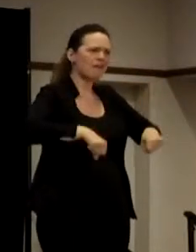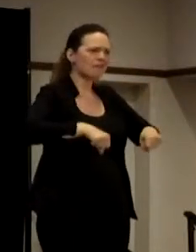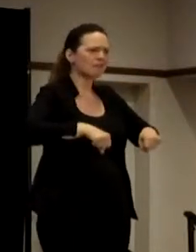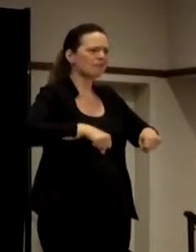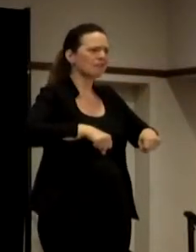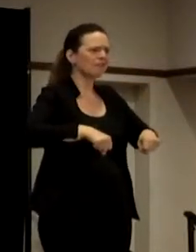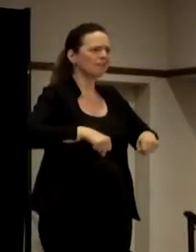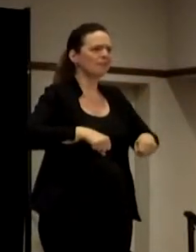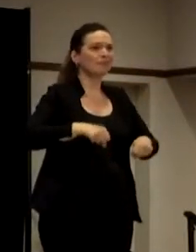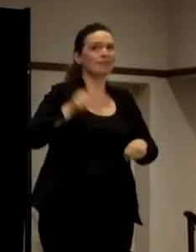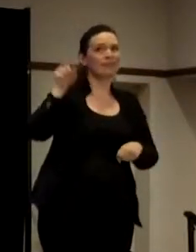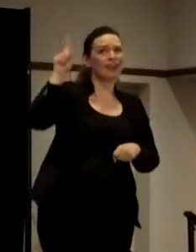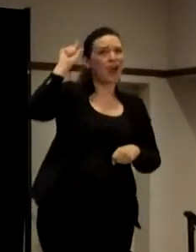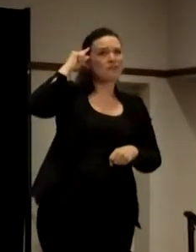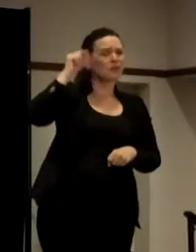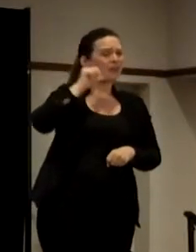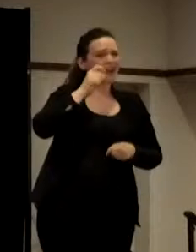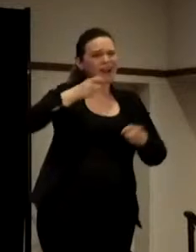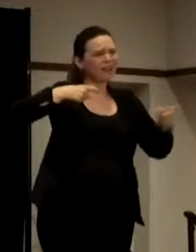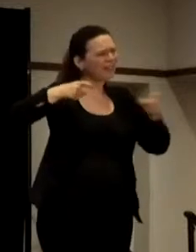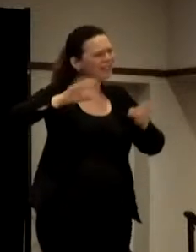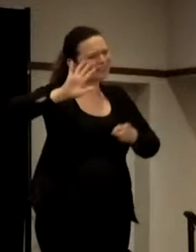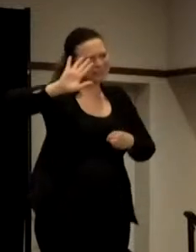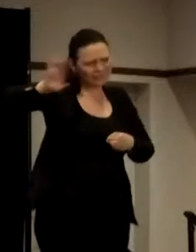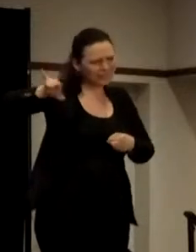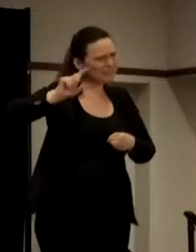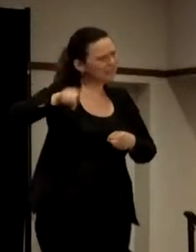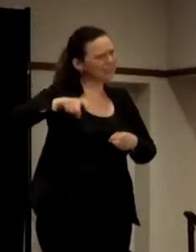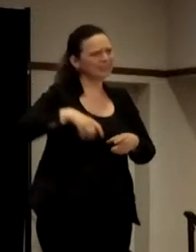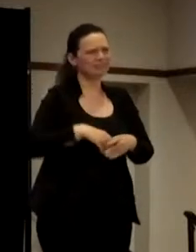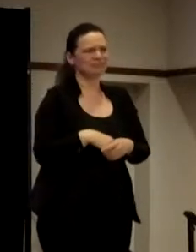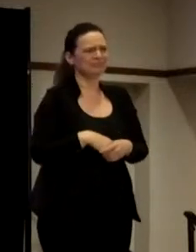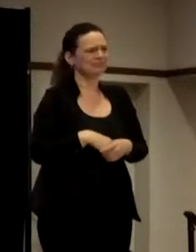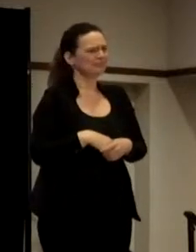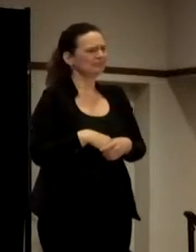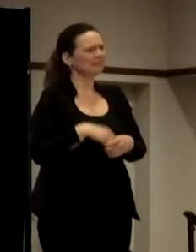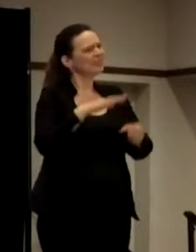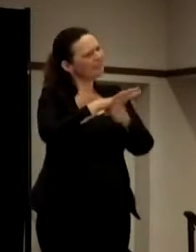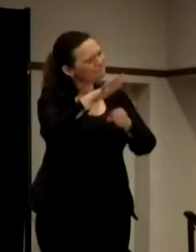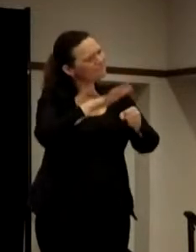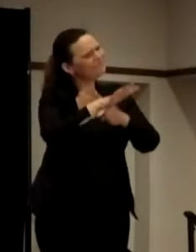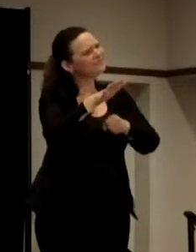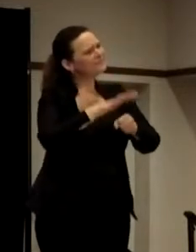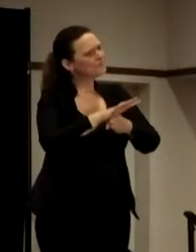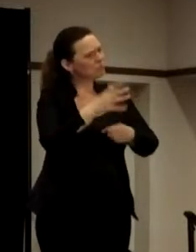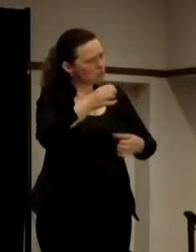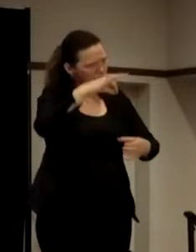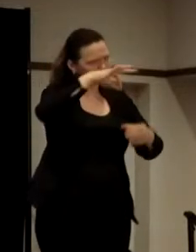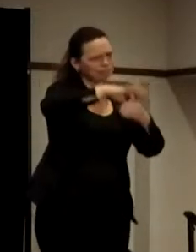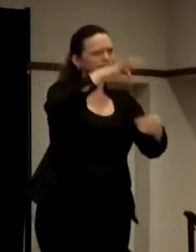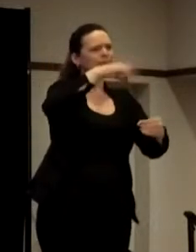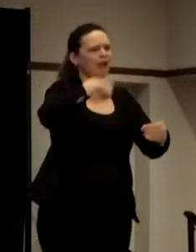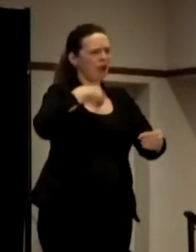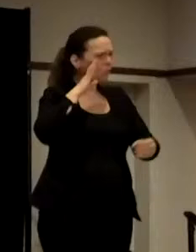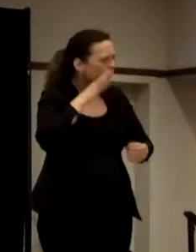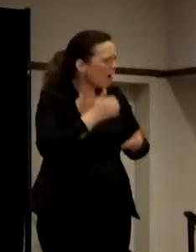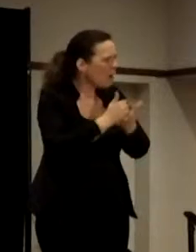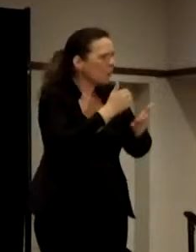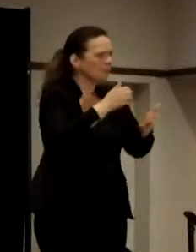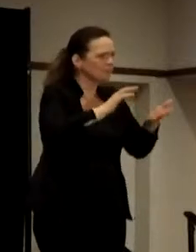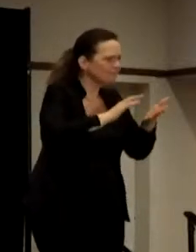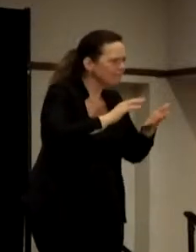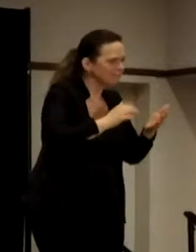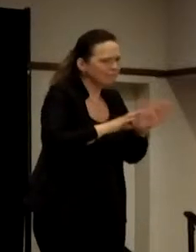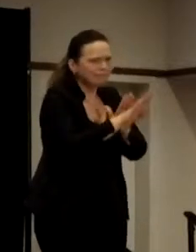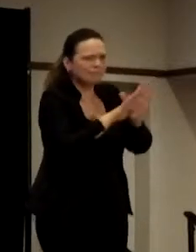that? It's getting to the point where it's overbearing. And we were the ones elected. The way that the new legislation is, I don't even know